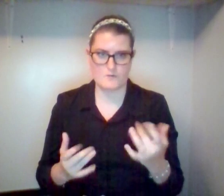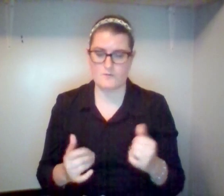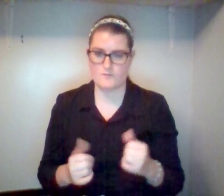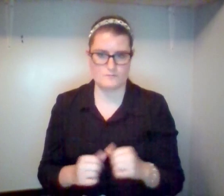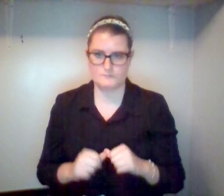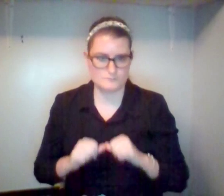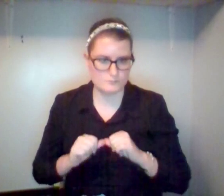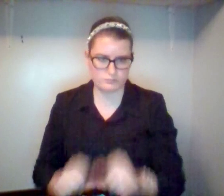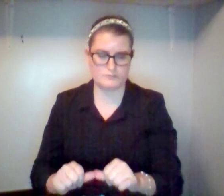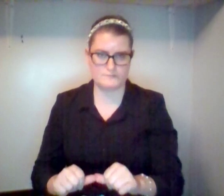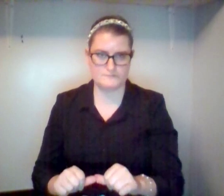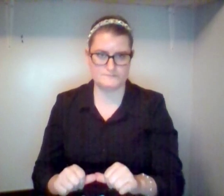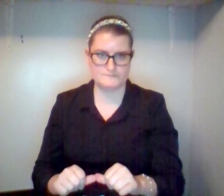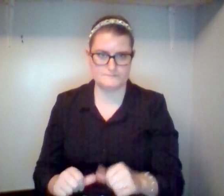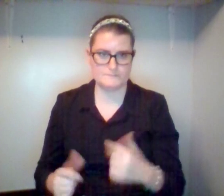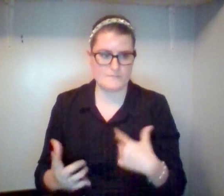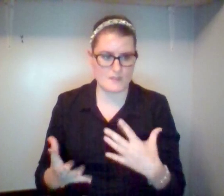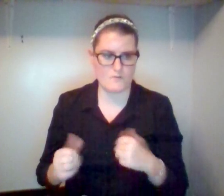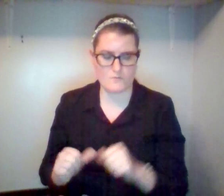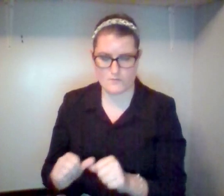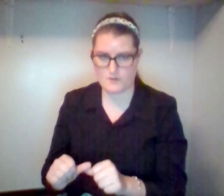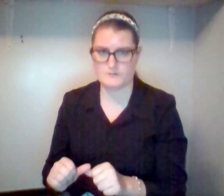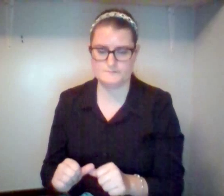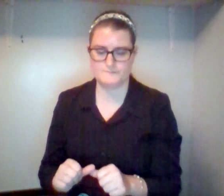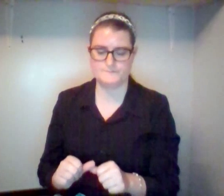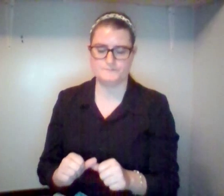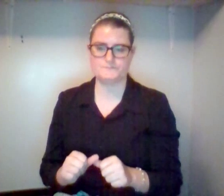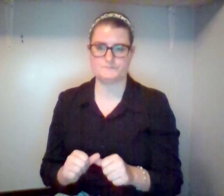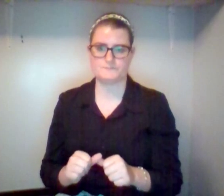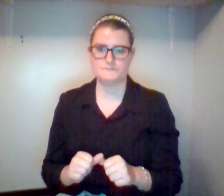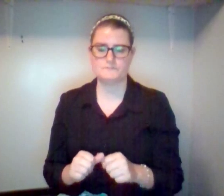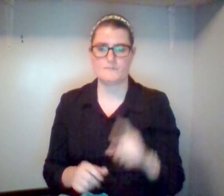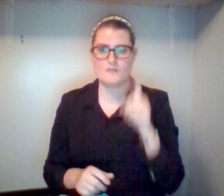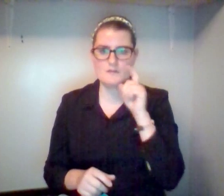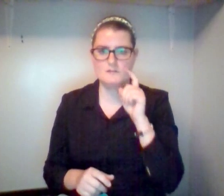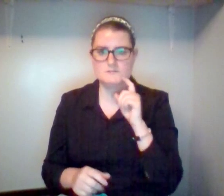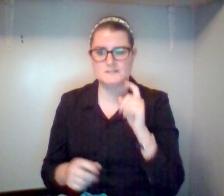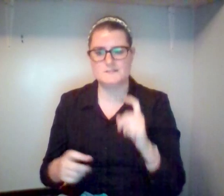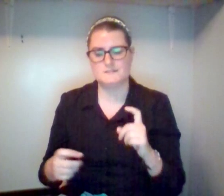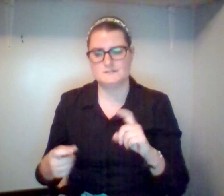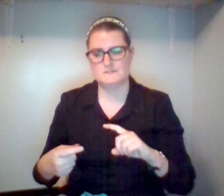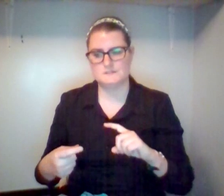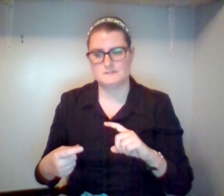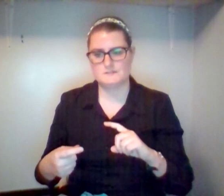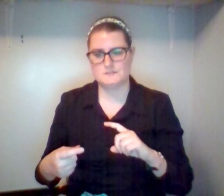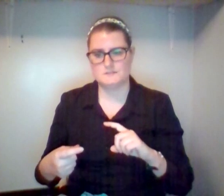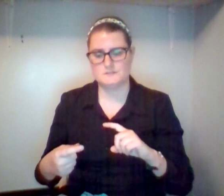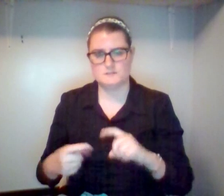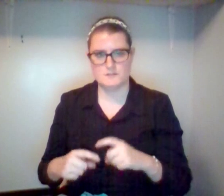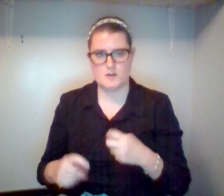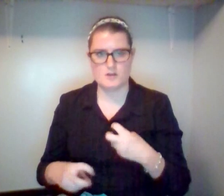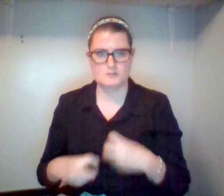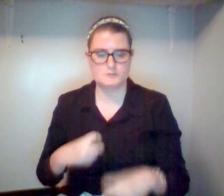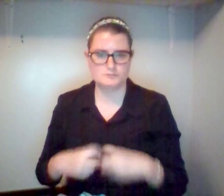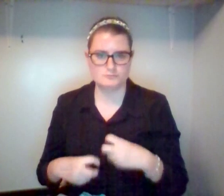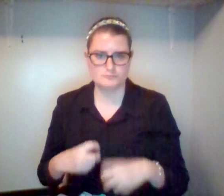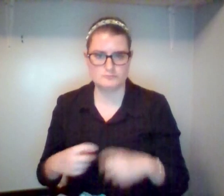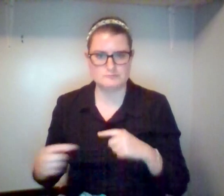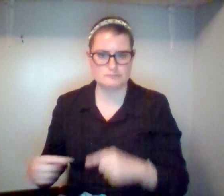as well as living a life of great frustration. I think God calls couples to really enjoy fighting this fight together